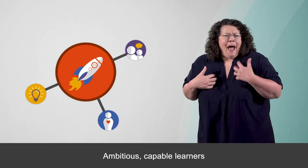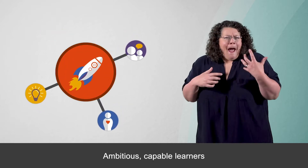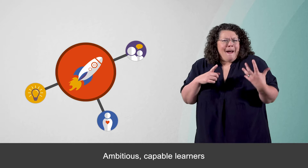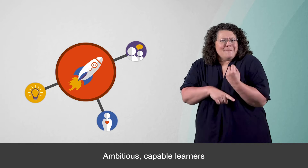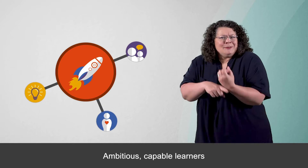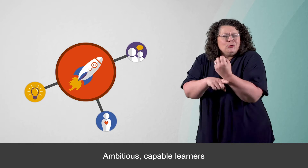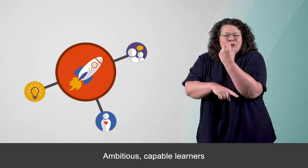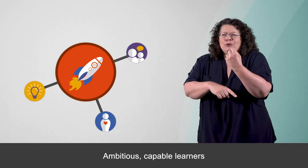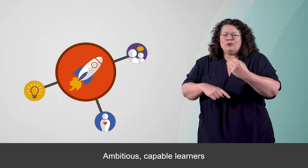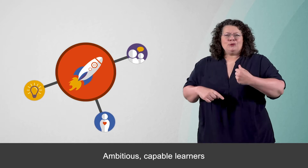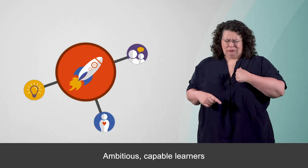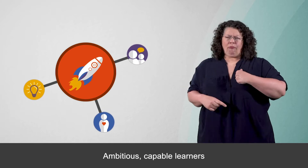ambitious, capable learners